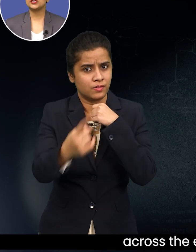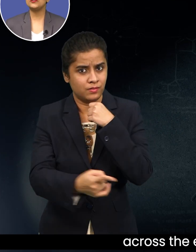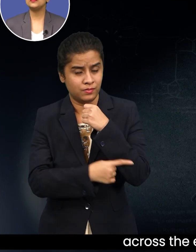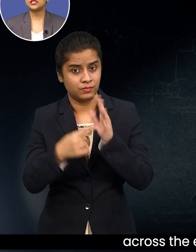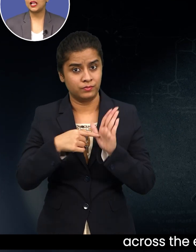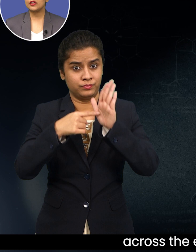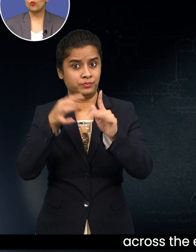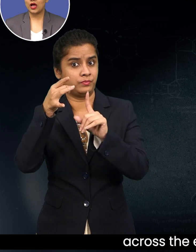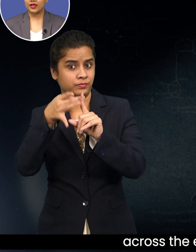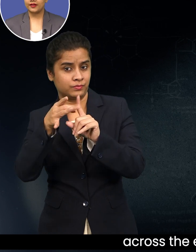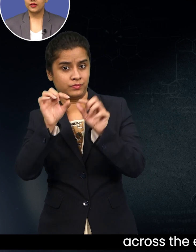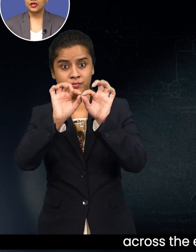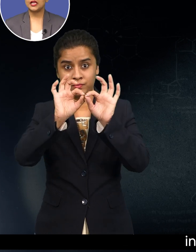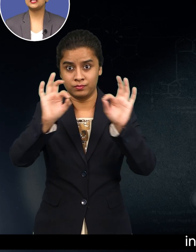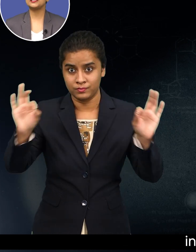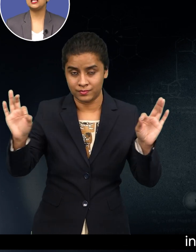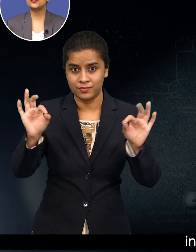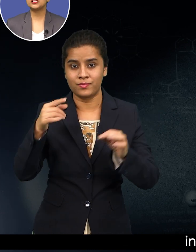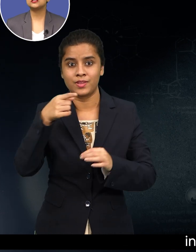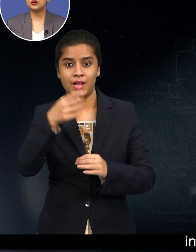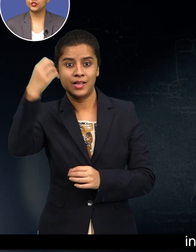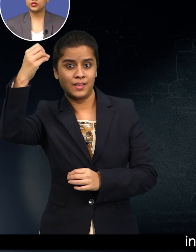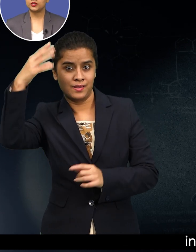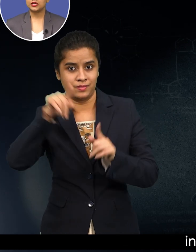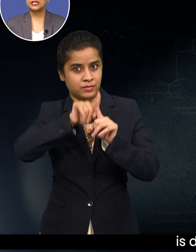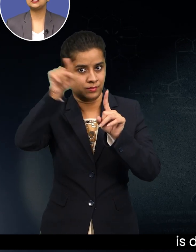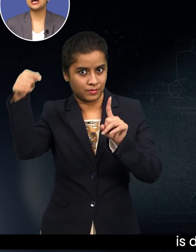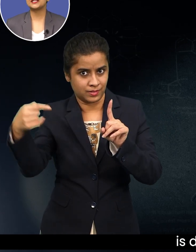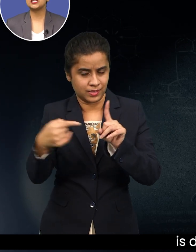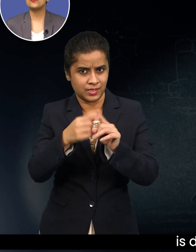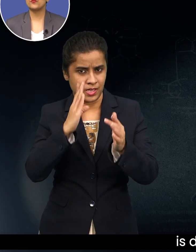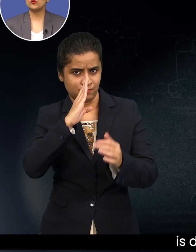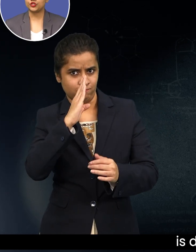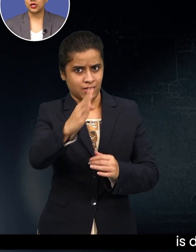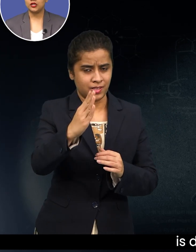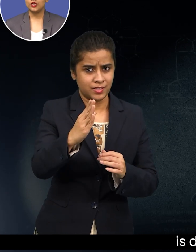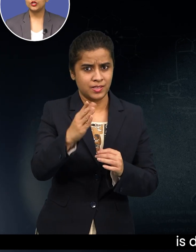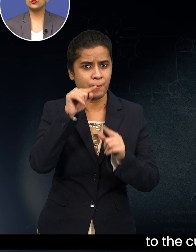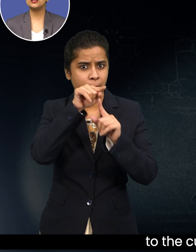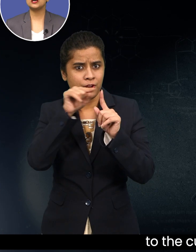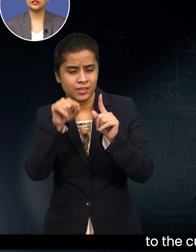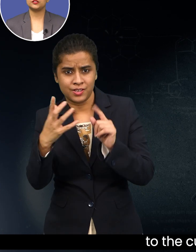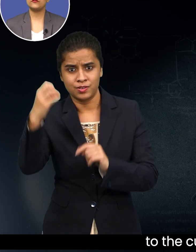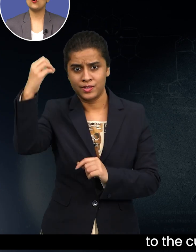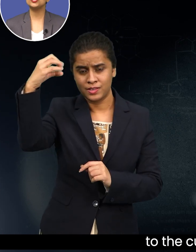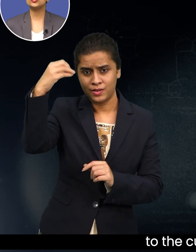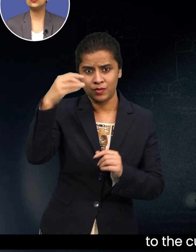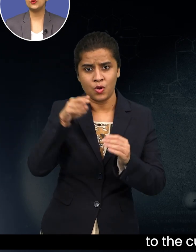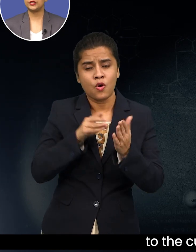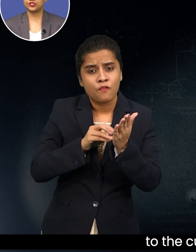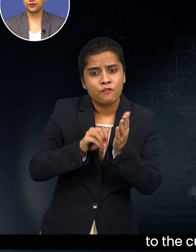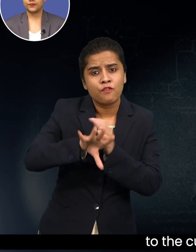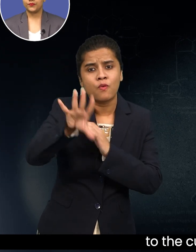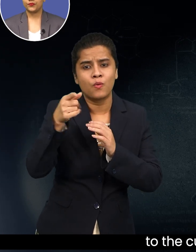of a given metallic wire in an electric circuit is directly proportional to the current flowing